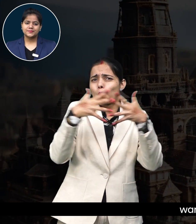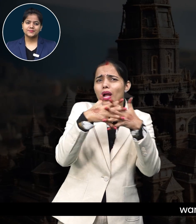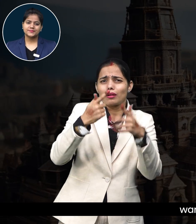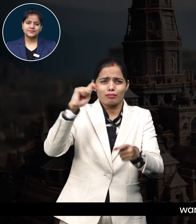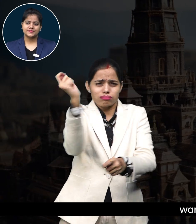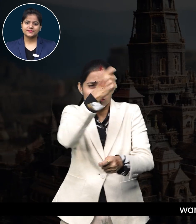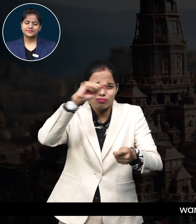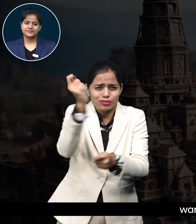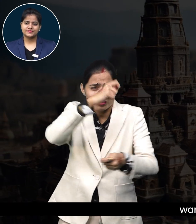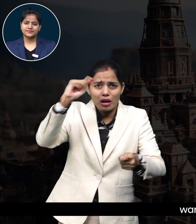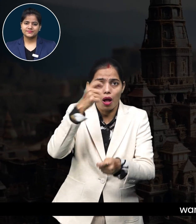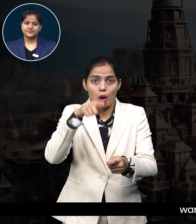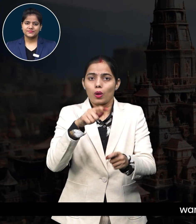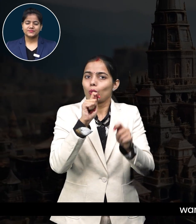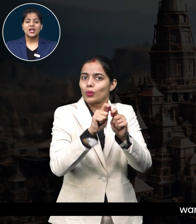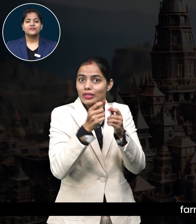warriors,